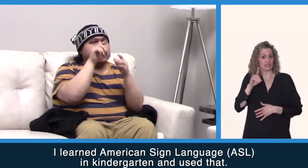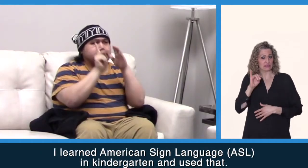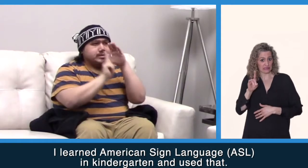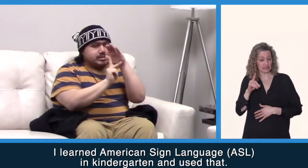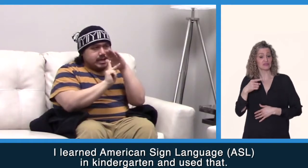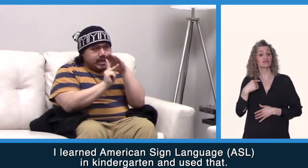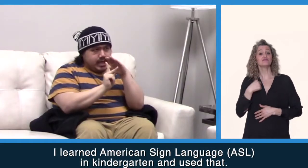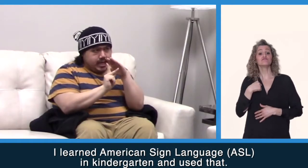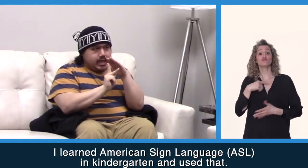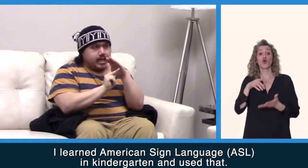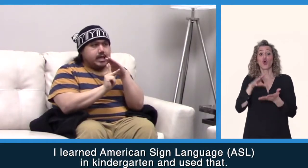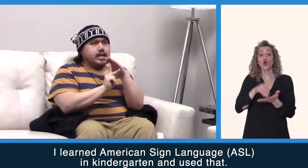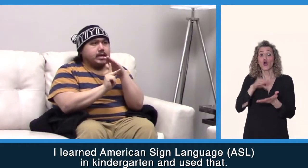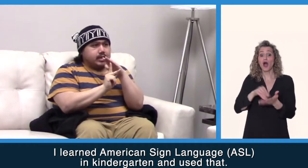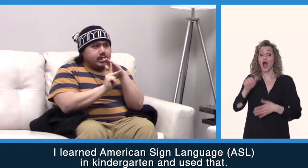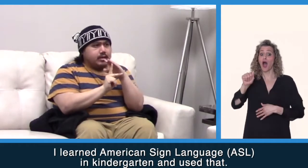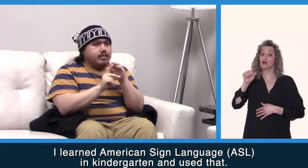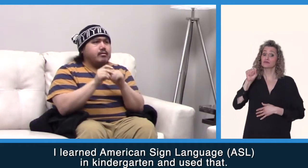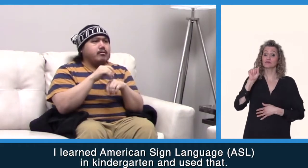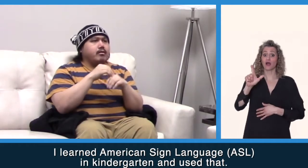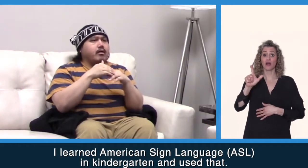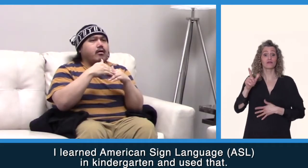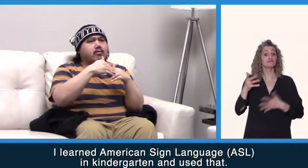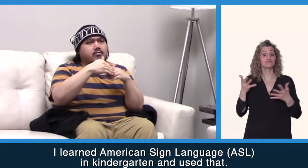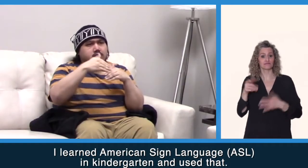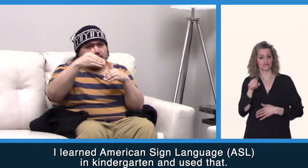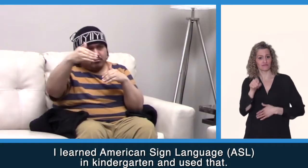I learned American Sign Language in kindergarten